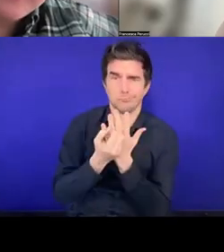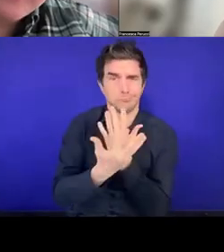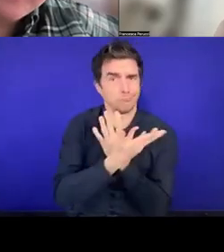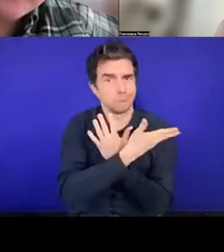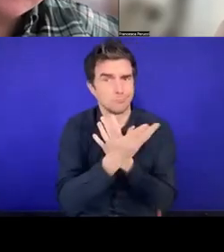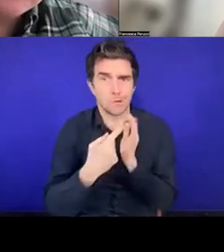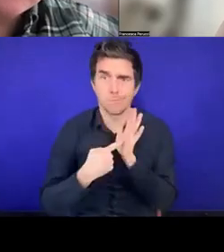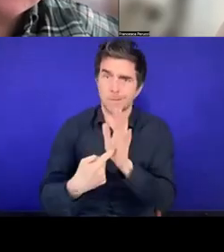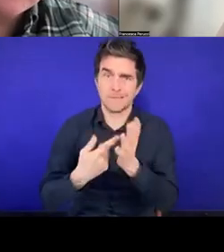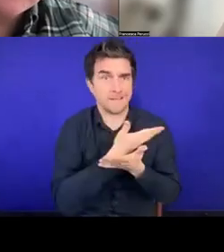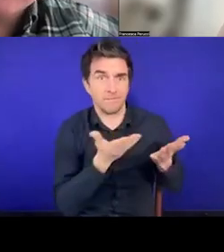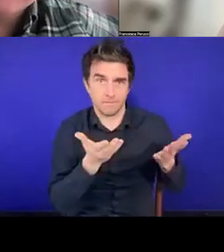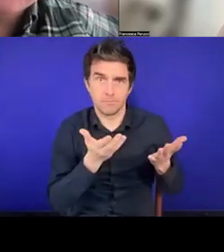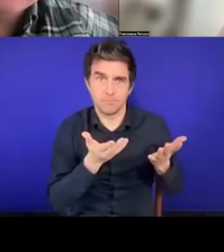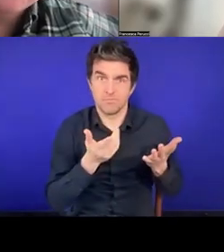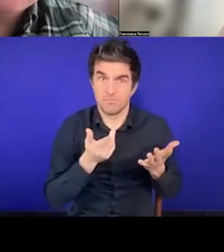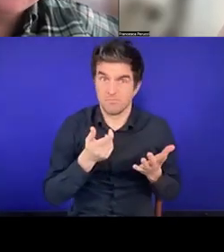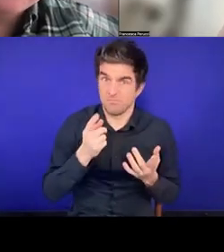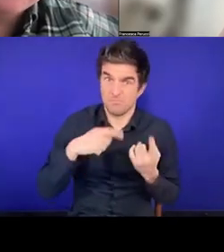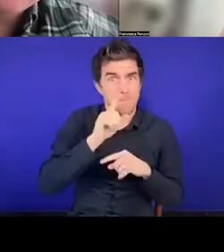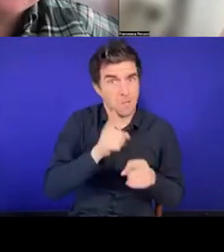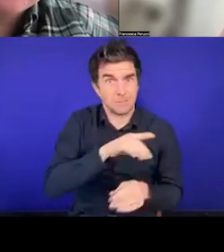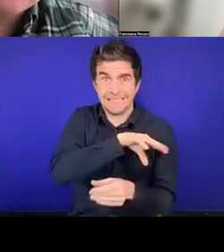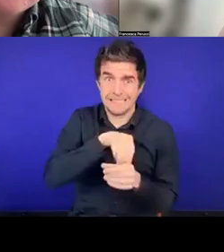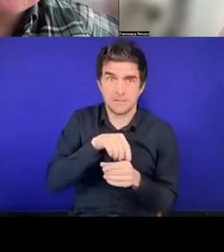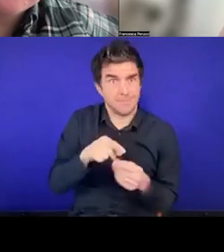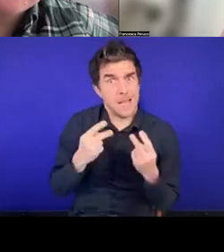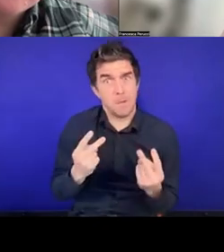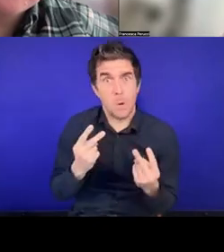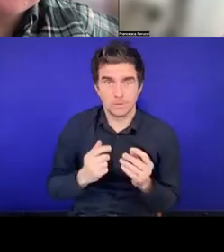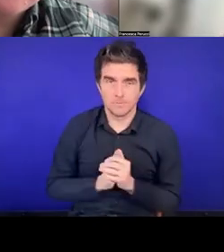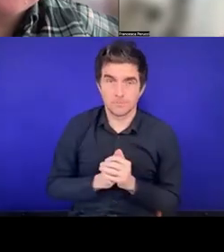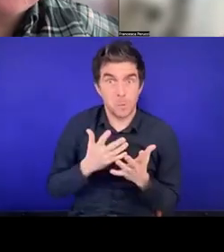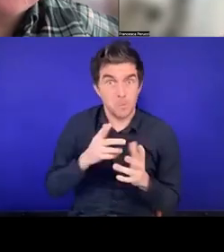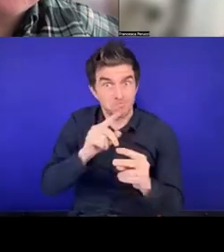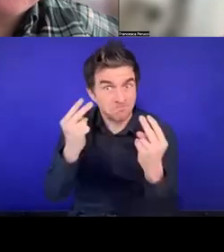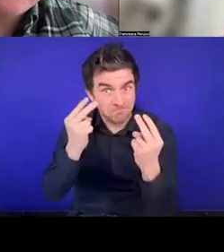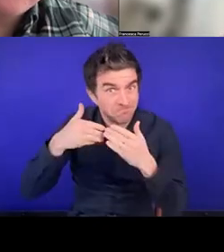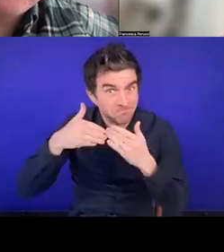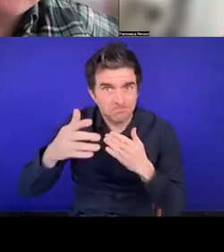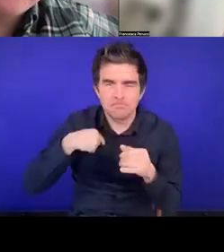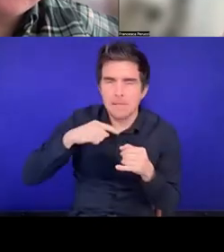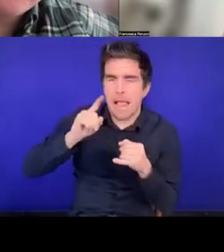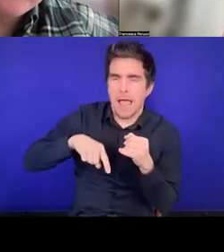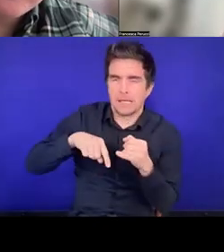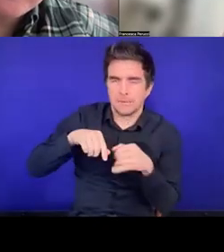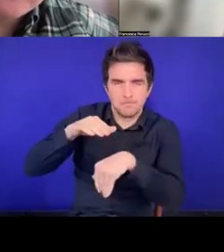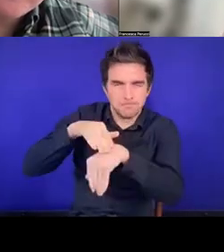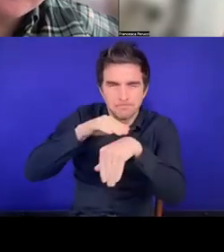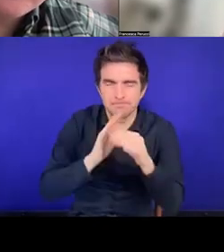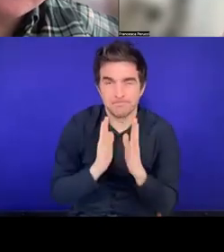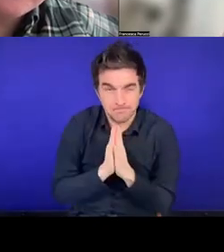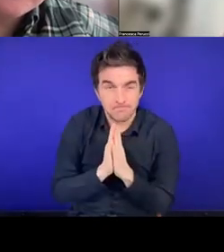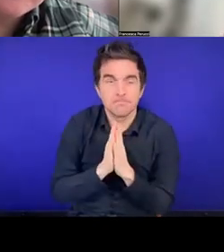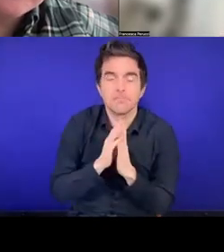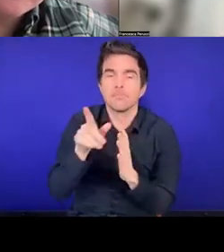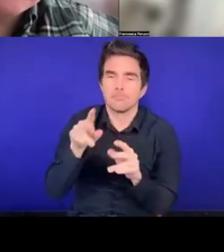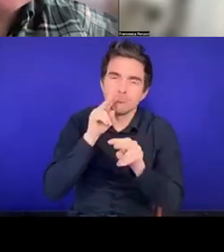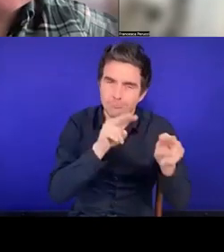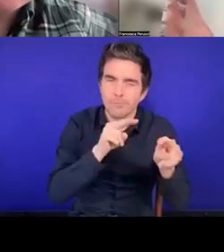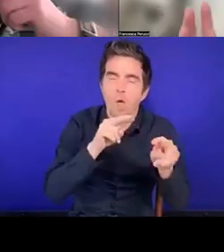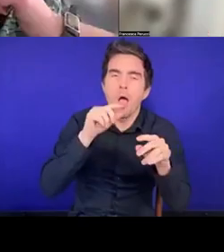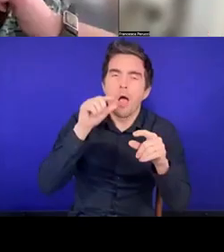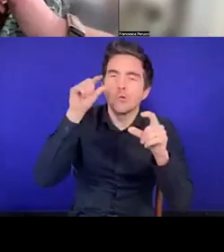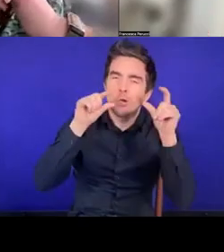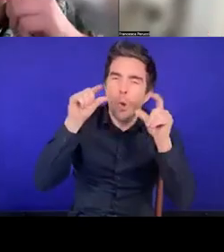last reminder, please look at the Google Doc that we shared. And if you have any inputs, comments, or just you